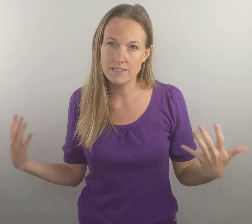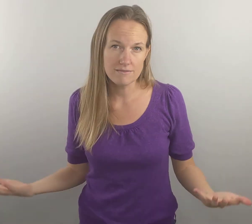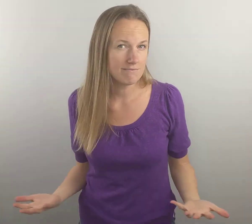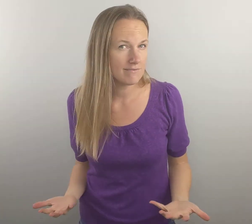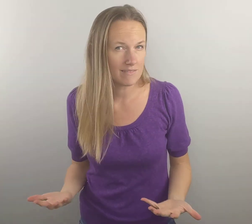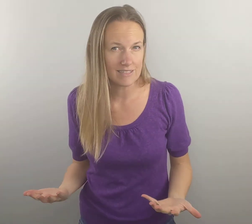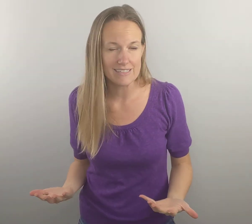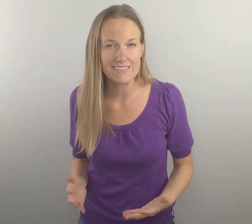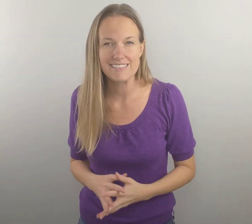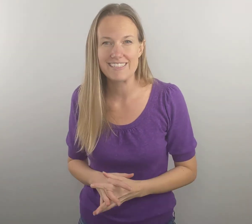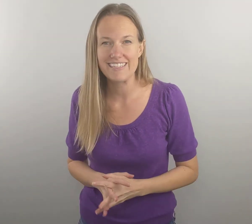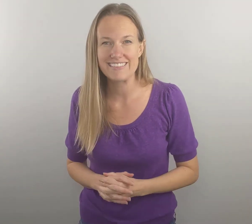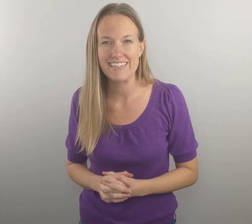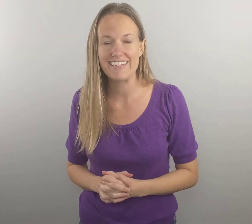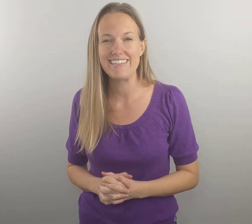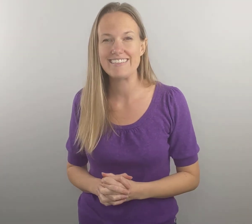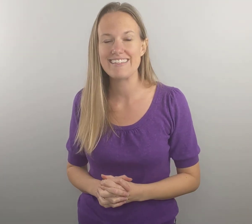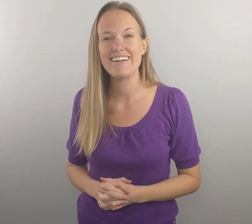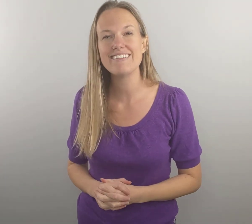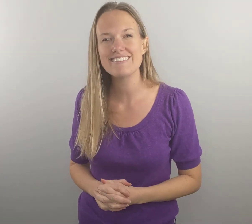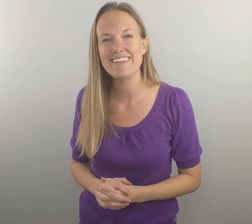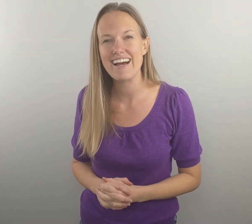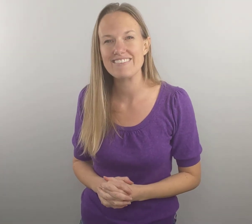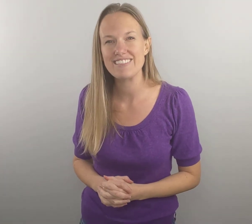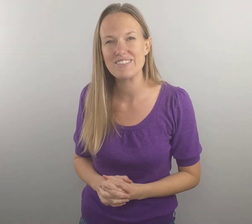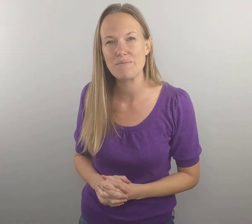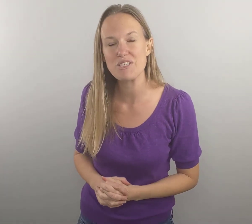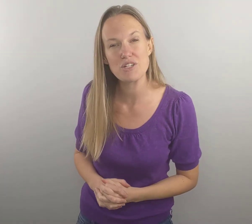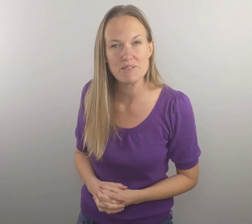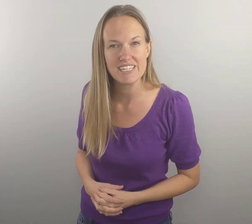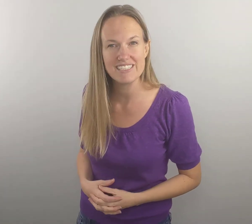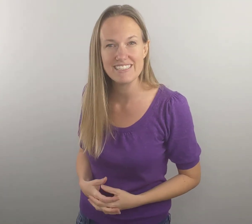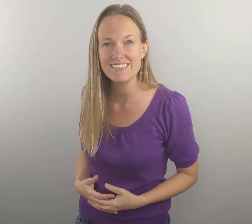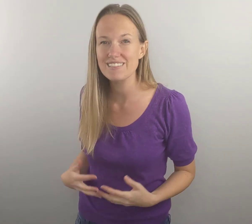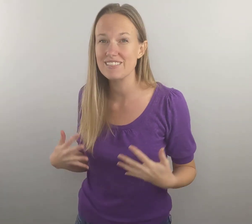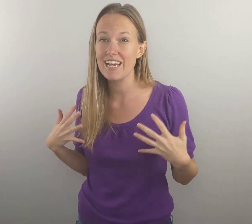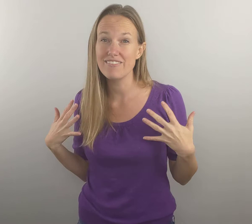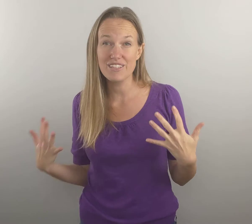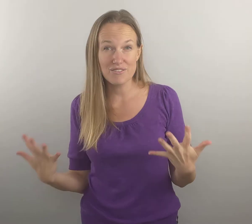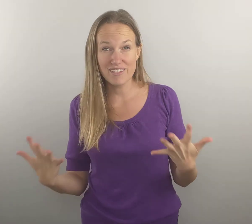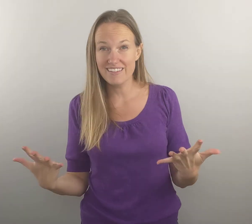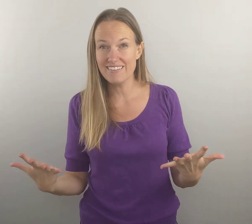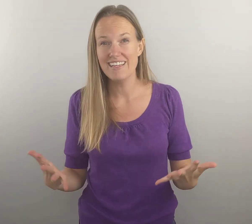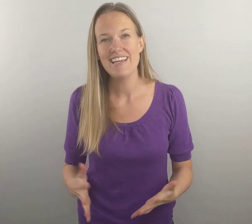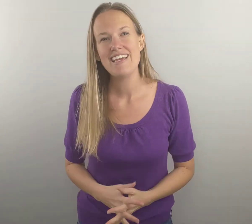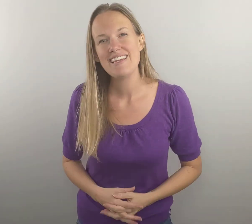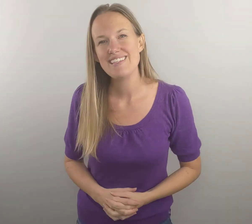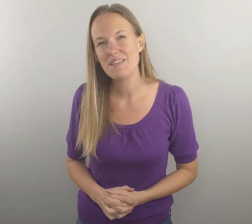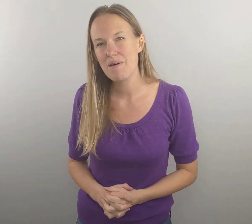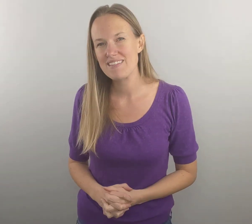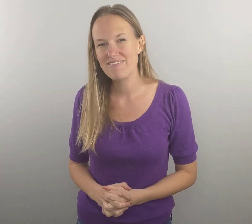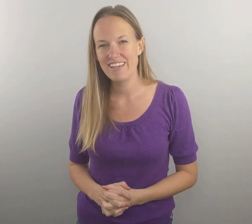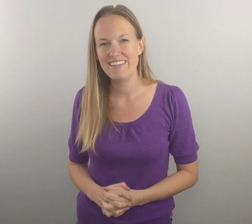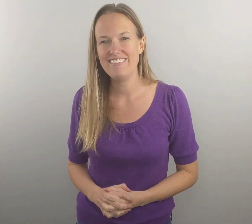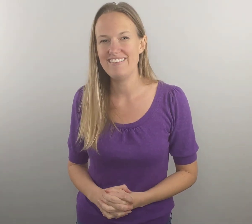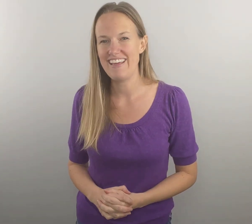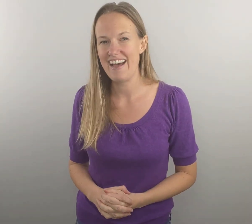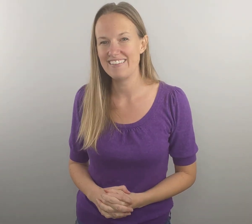Often when we're translating these songs, we have to do some interpretation. So whichever you feel is the best fit, you do that,